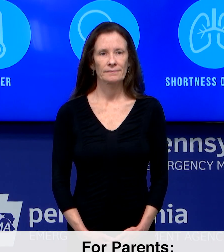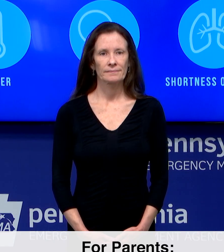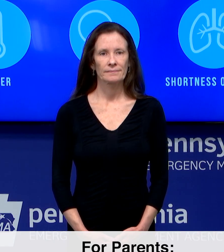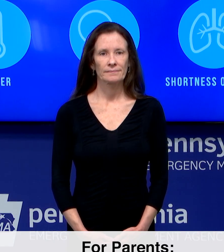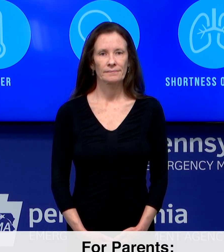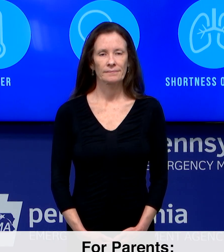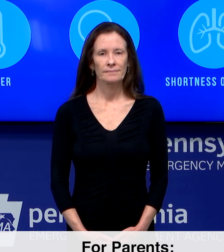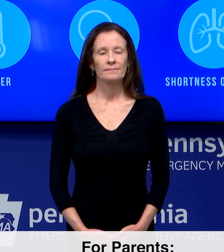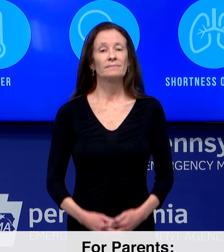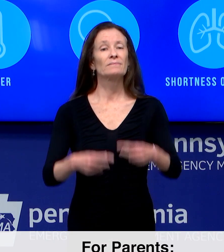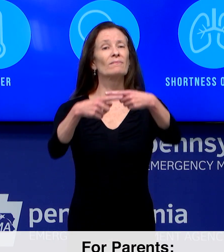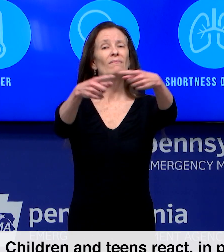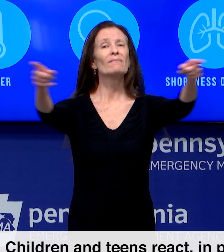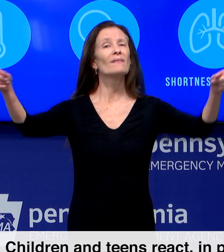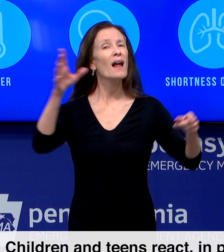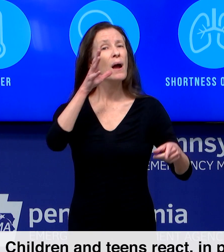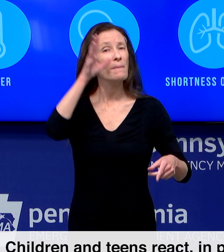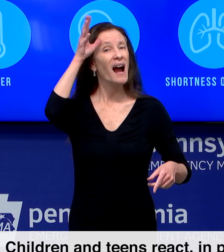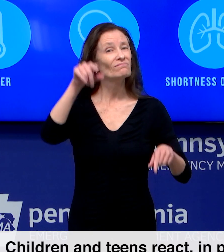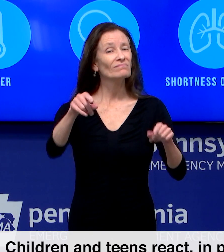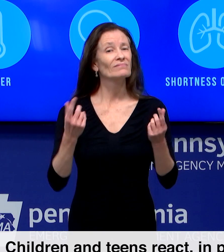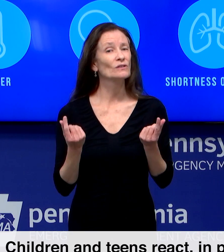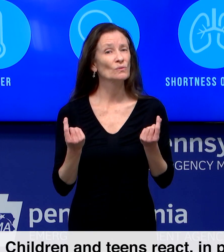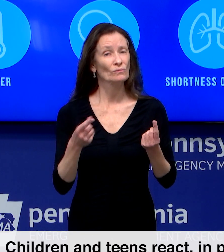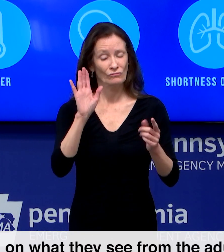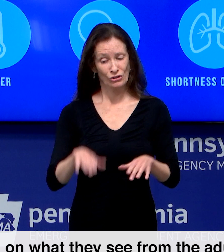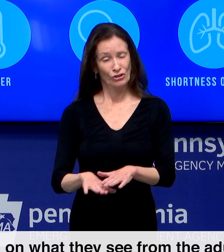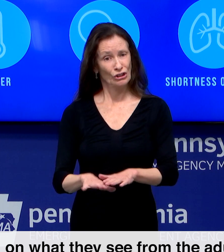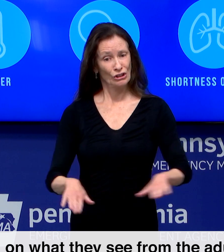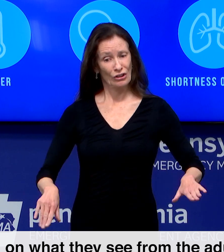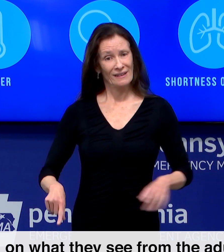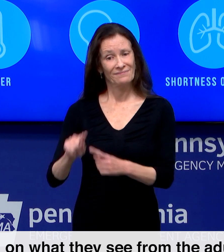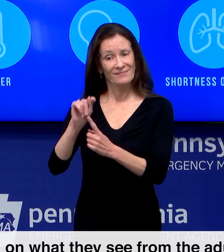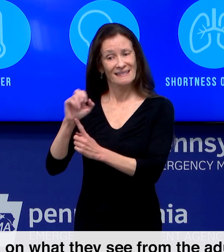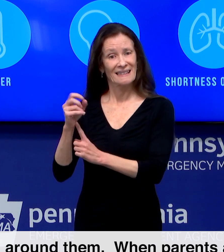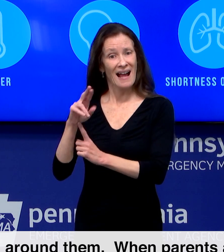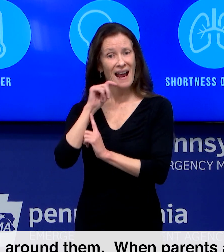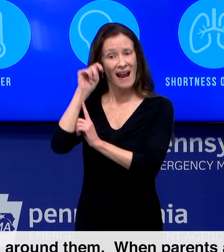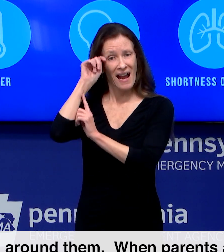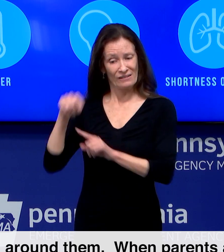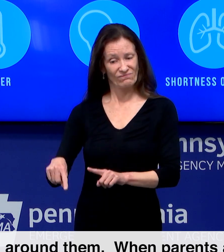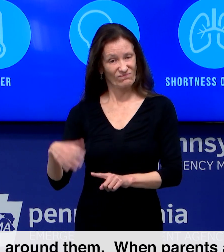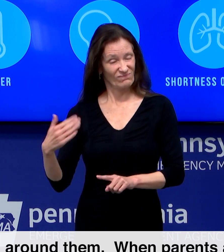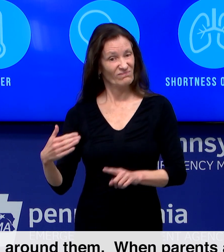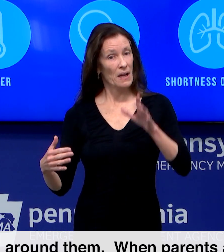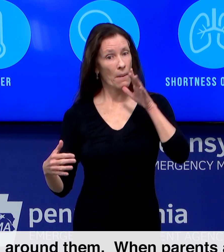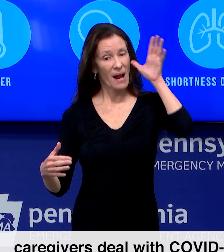For parents, children and teens react, in part, on what they see from the adults around them. When parents and